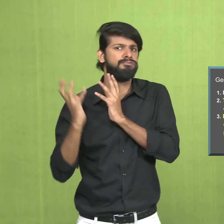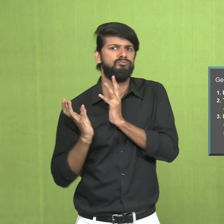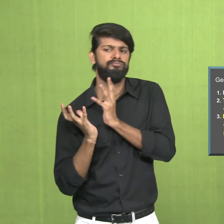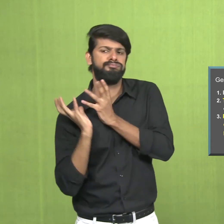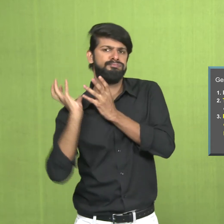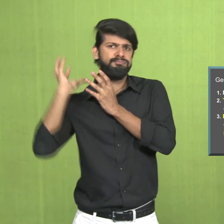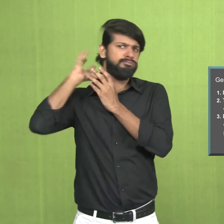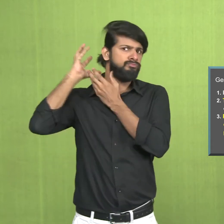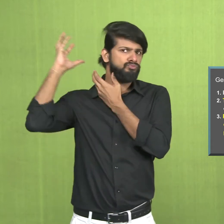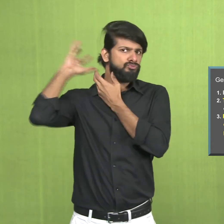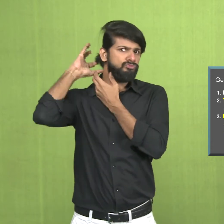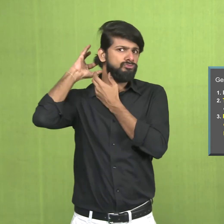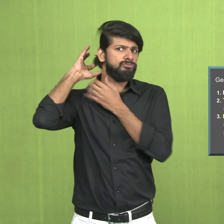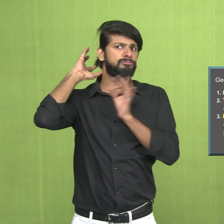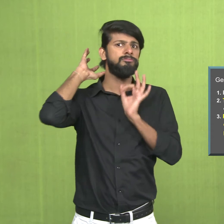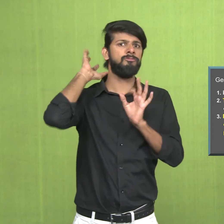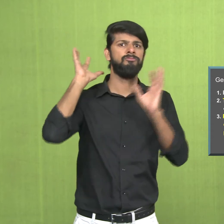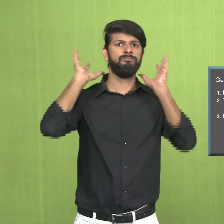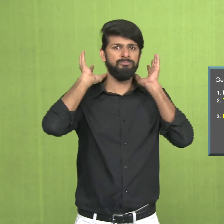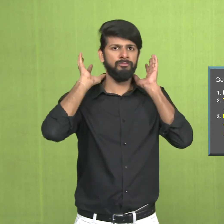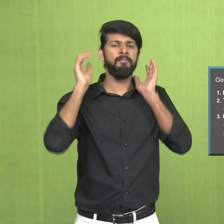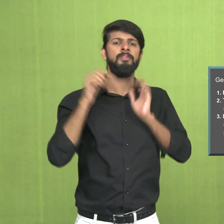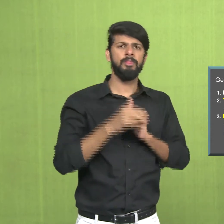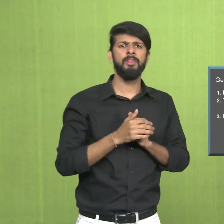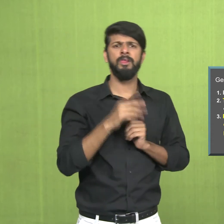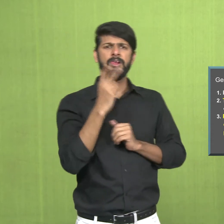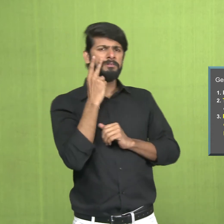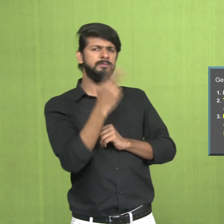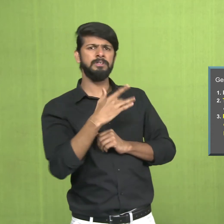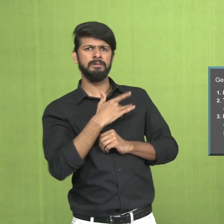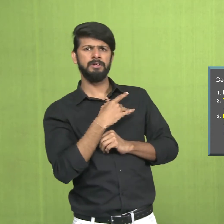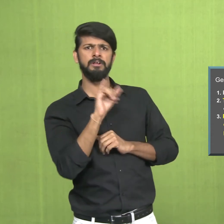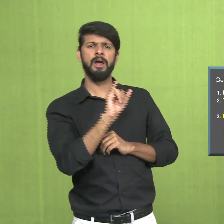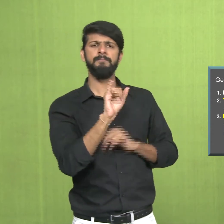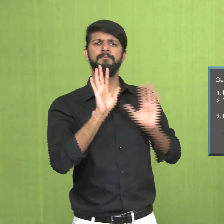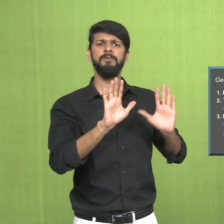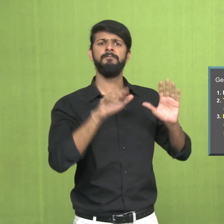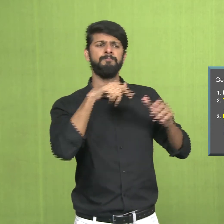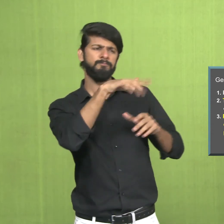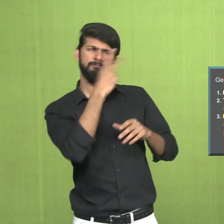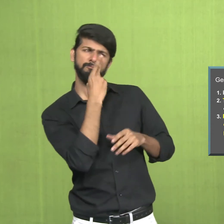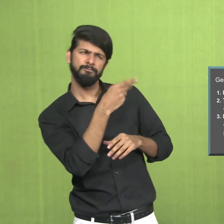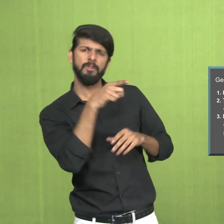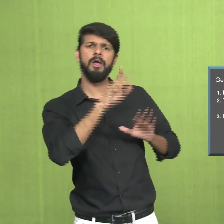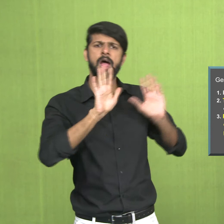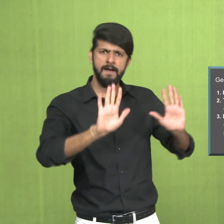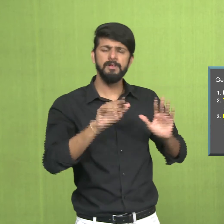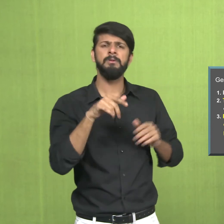in shape of a bun and looks like the woman could be from a tribal origin. I mean, that is what the